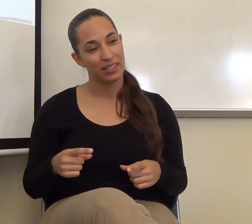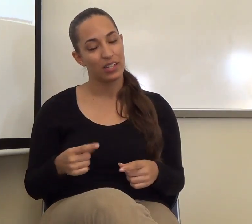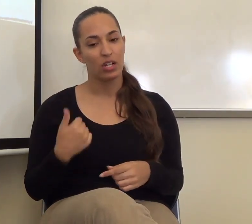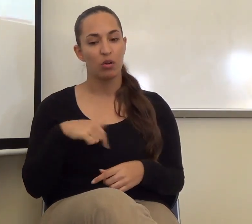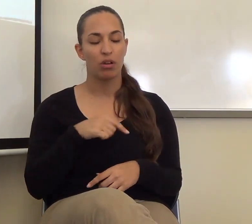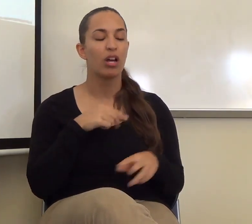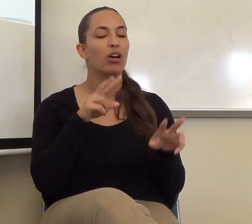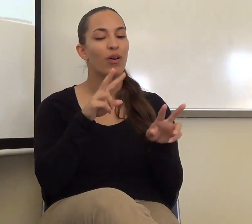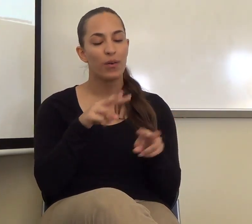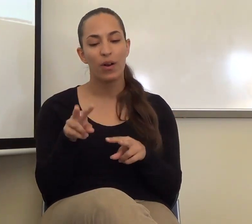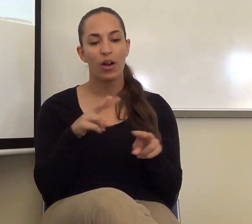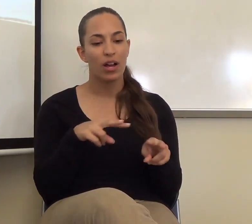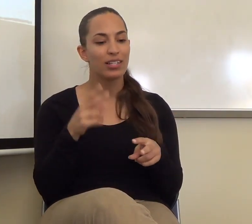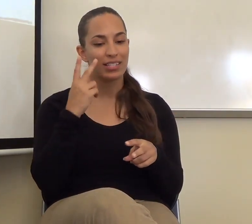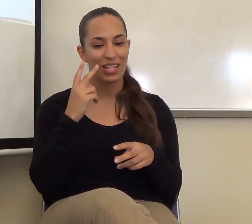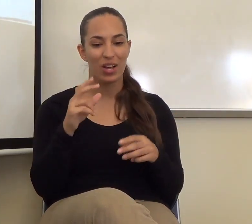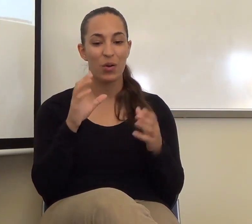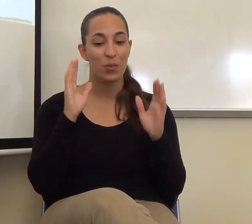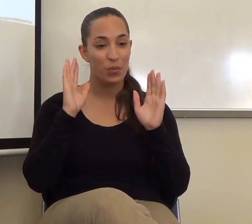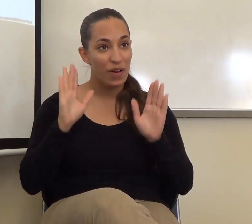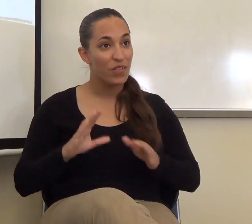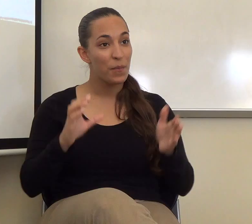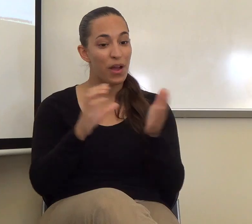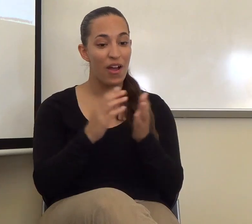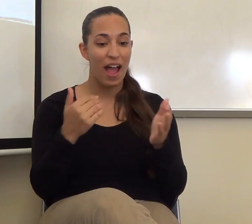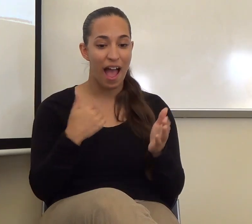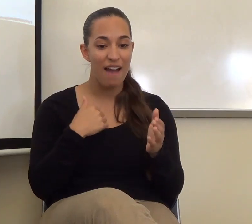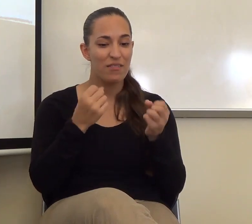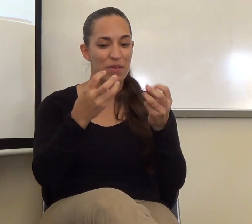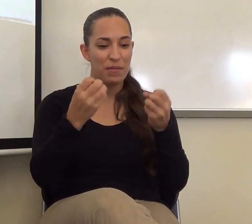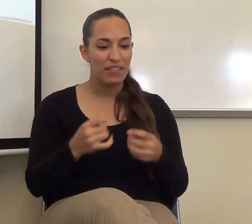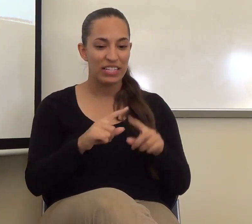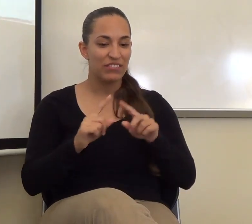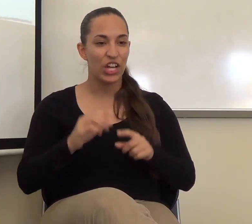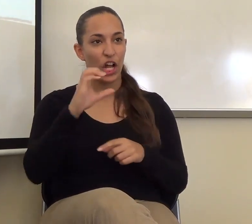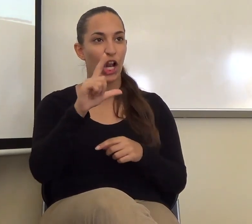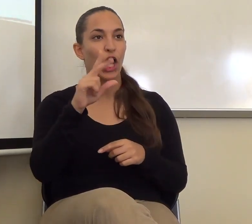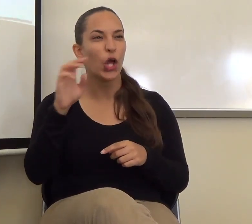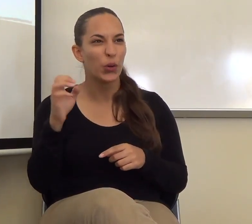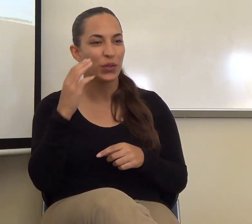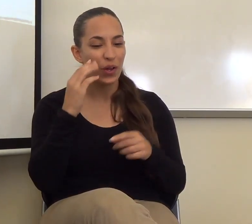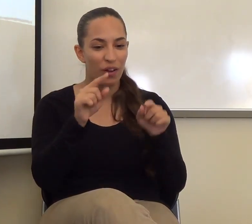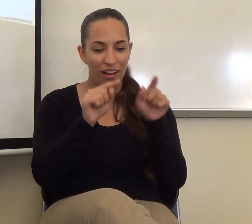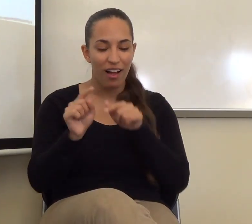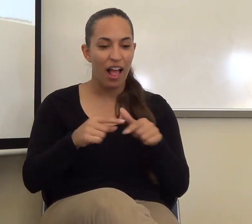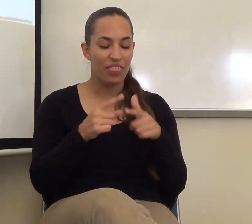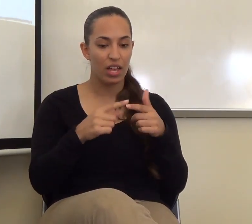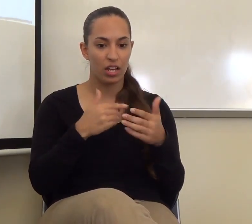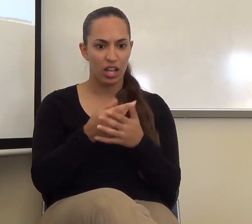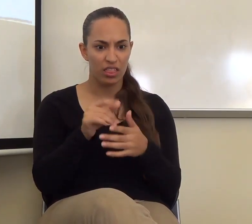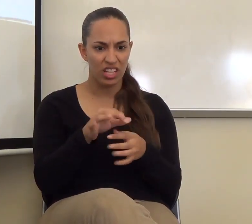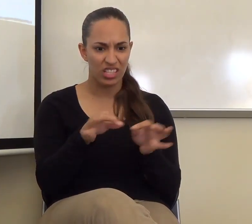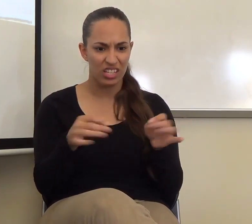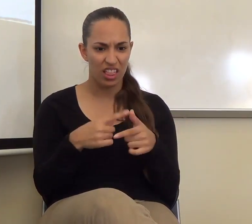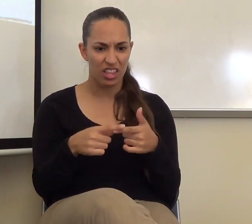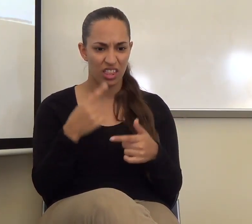this wonderful paragraph that has all these clues in it that we've been learning, and then we hit that sentence and we just think, okay,